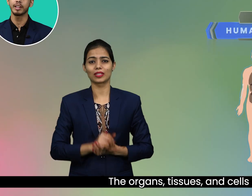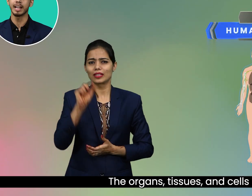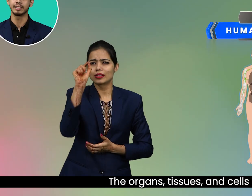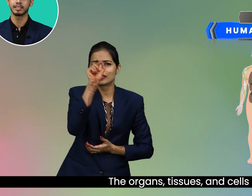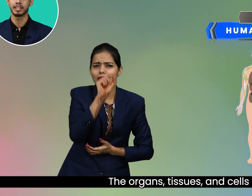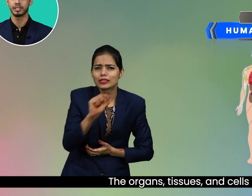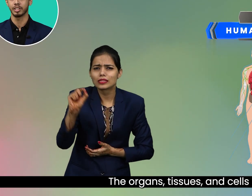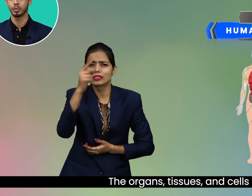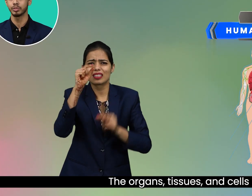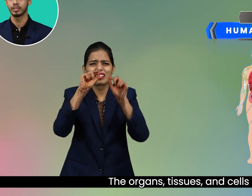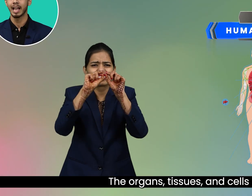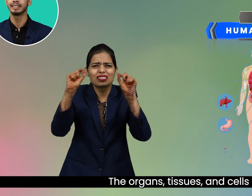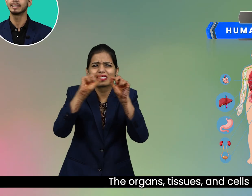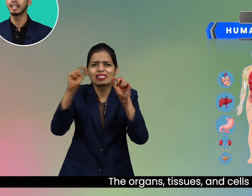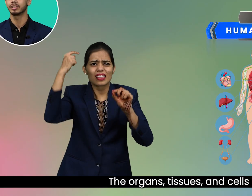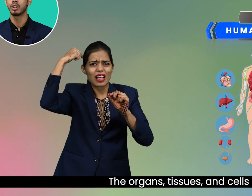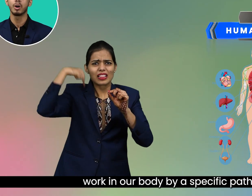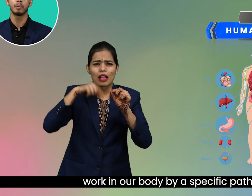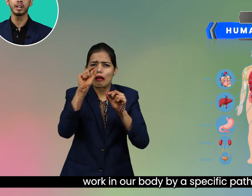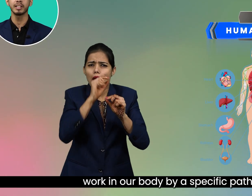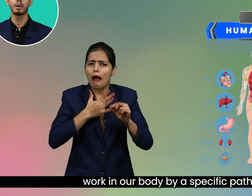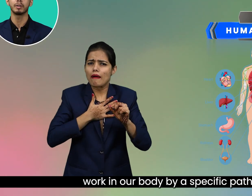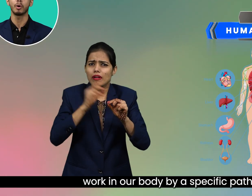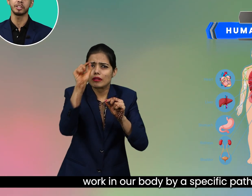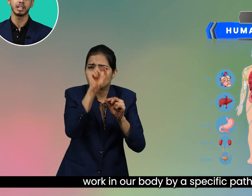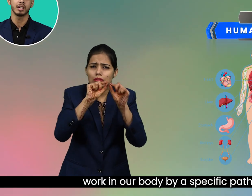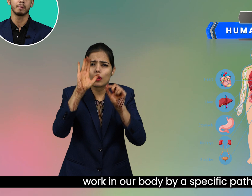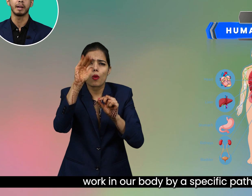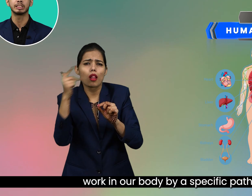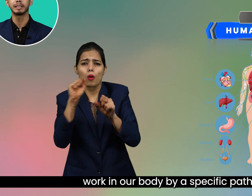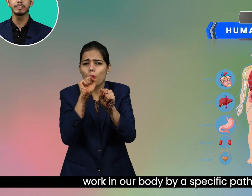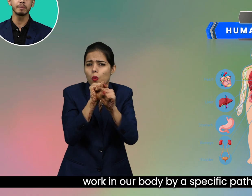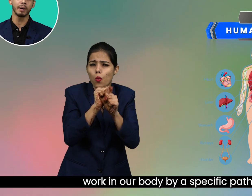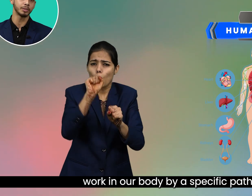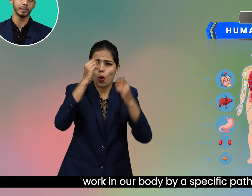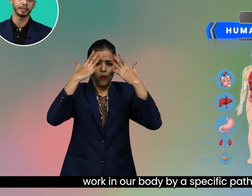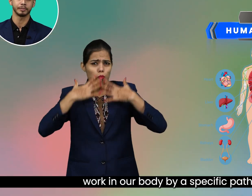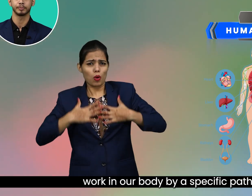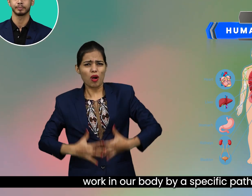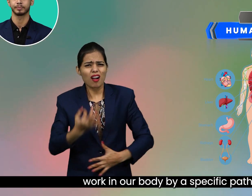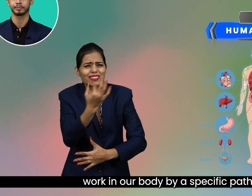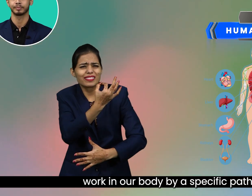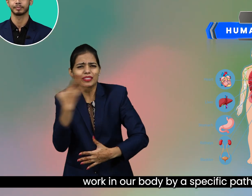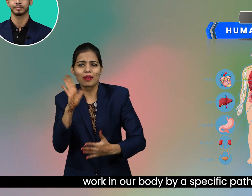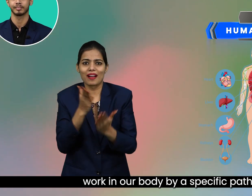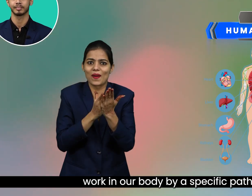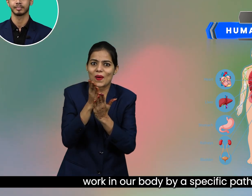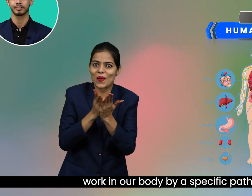The organs, tissues and cells work in our body by a specific pathway.